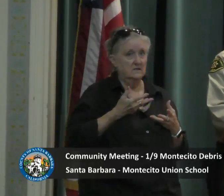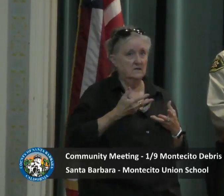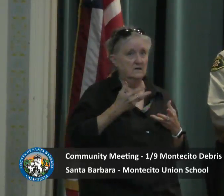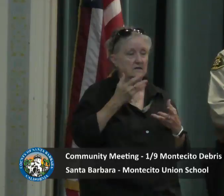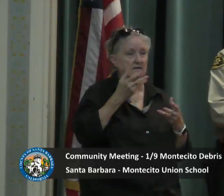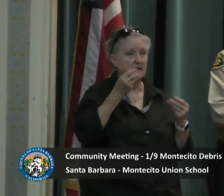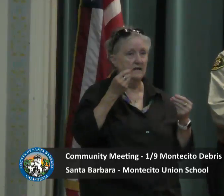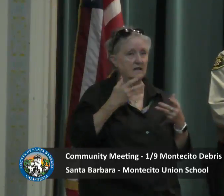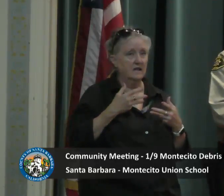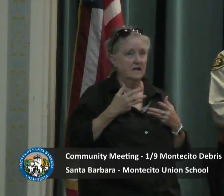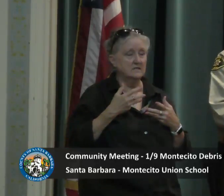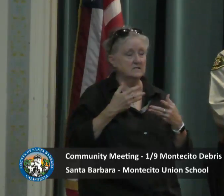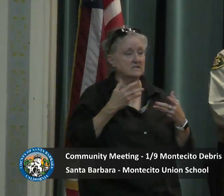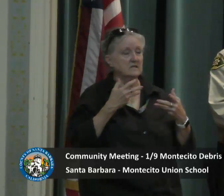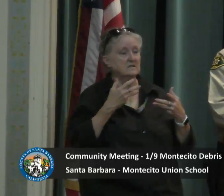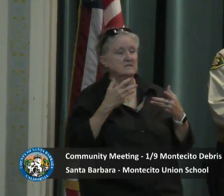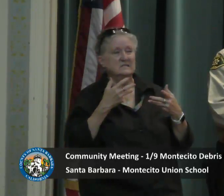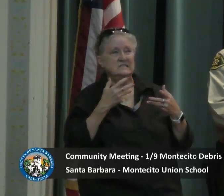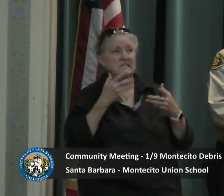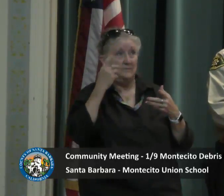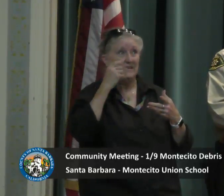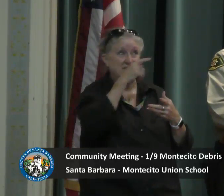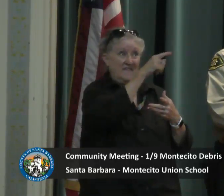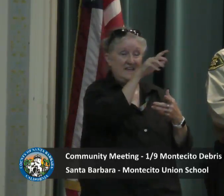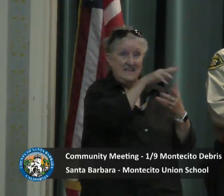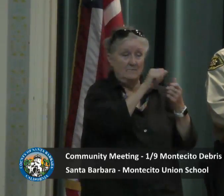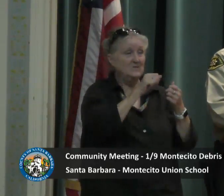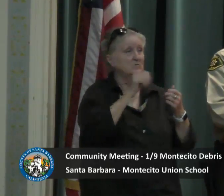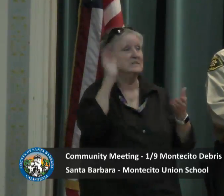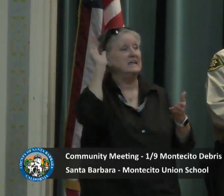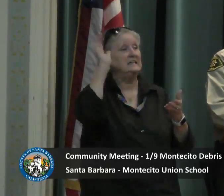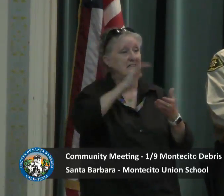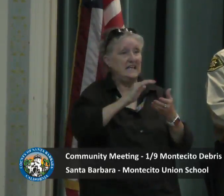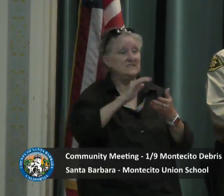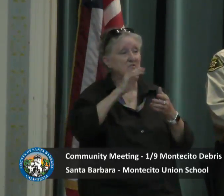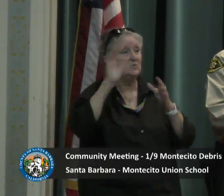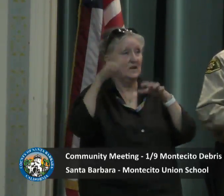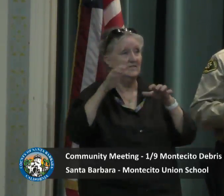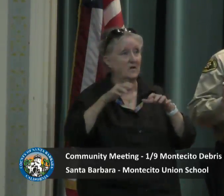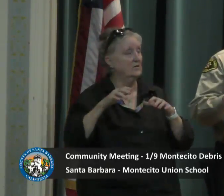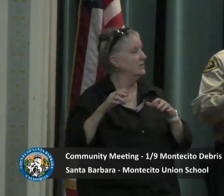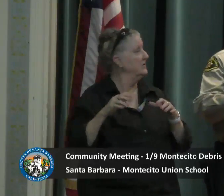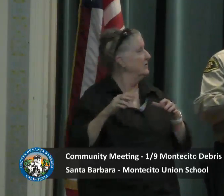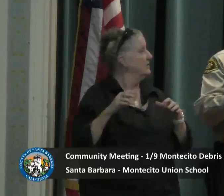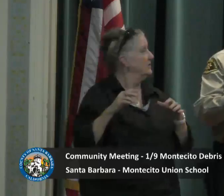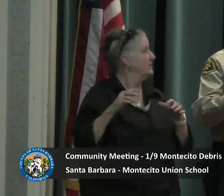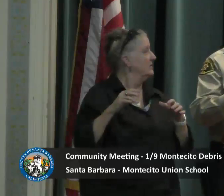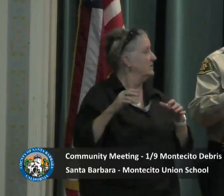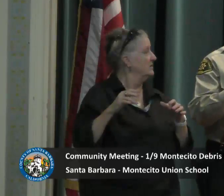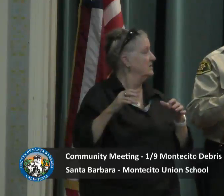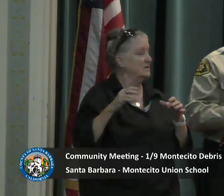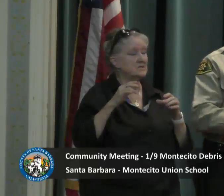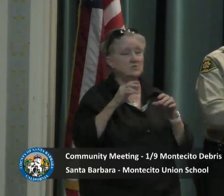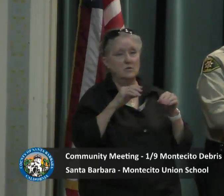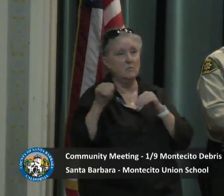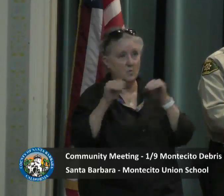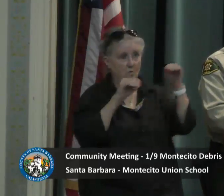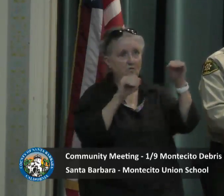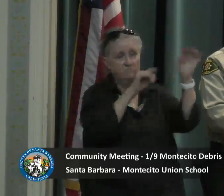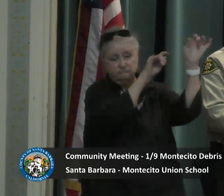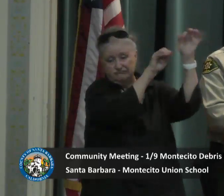take less rainfall, move debris than did on the 19 debris flow